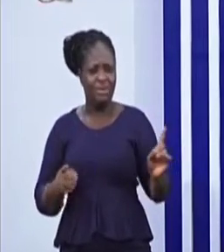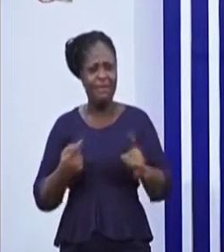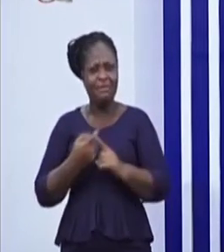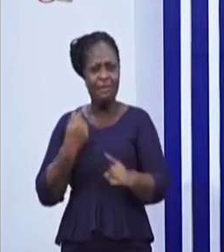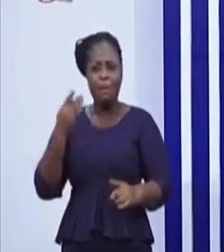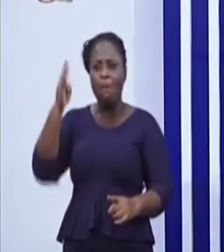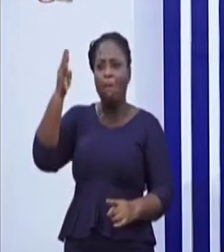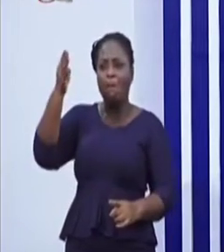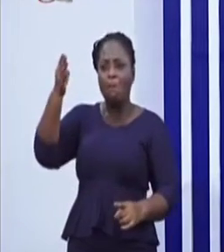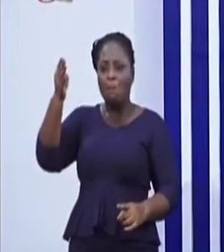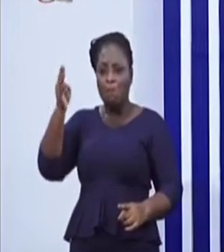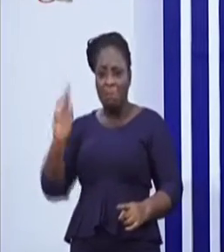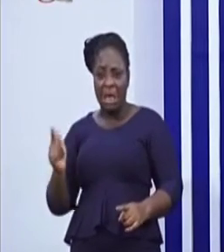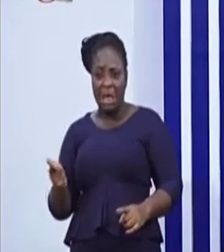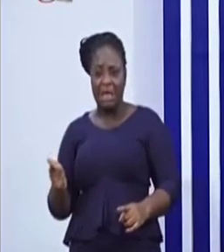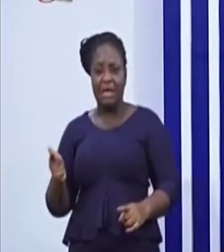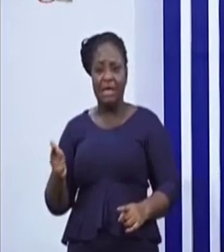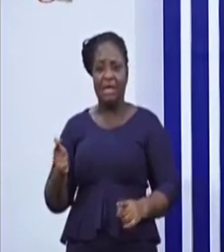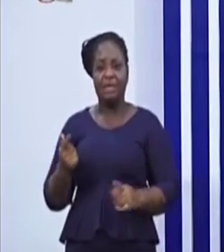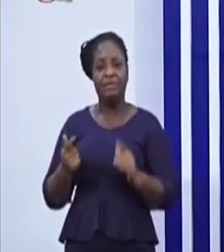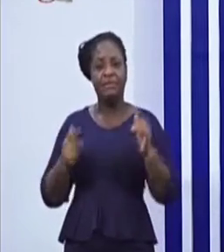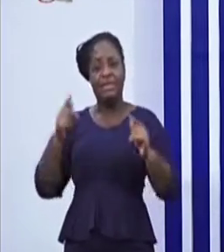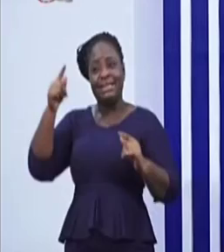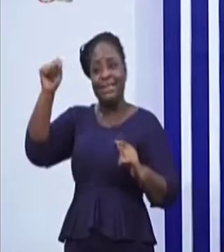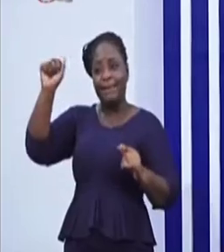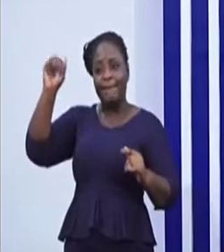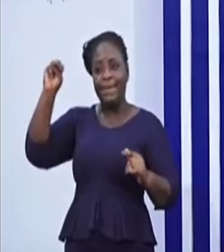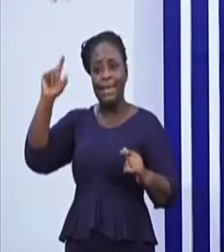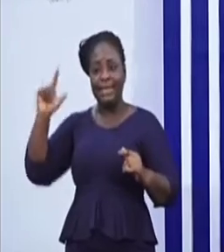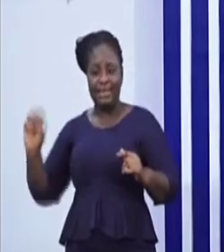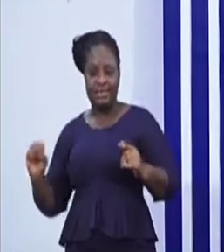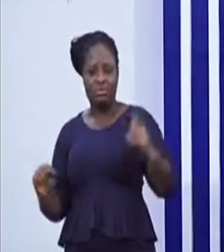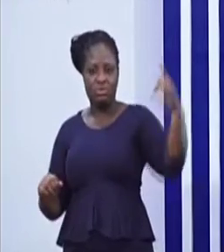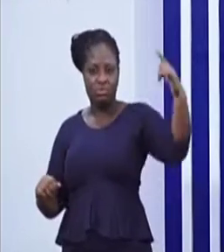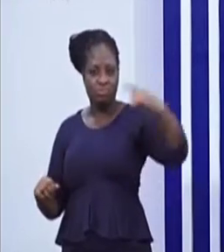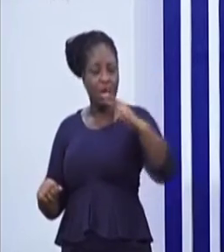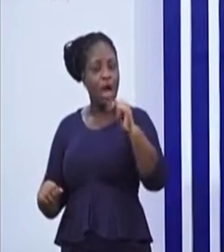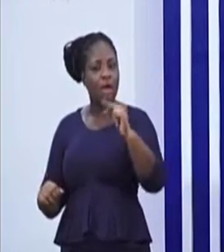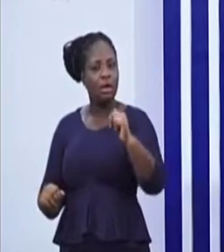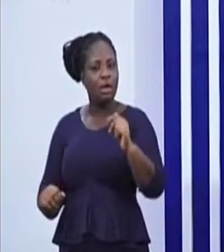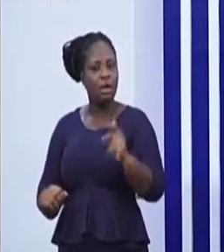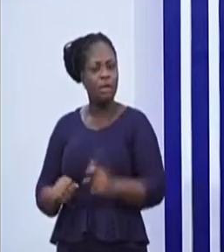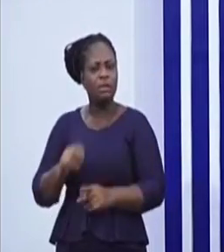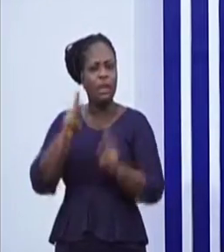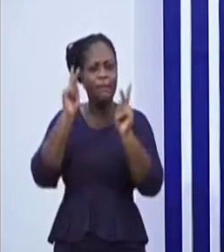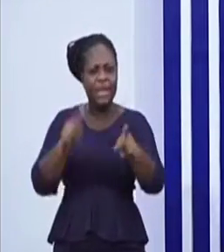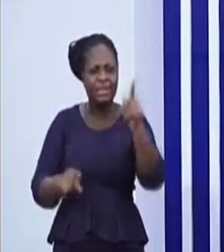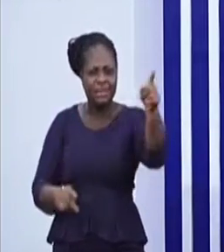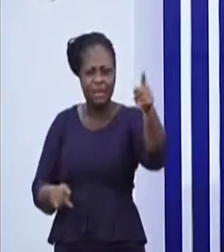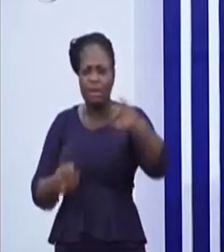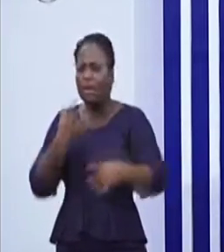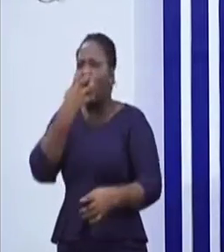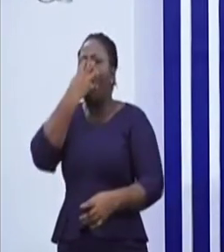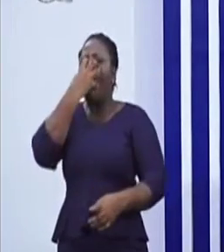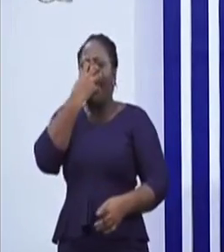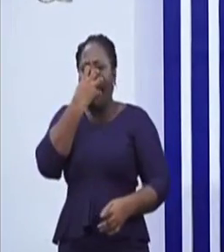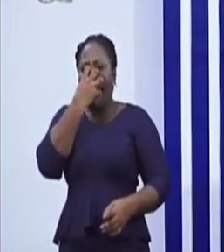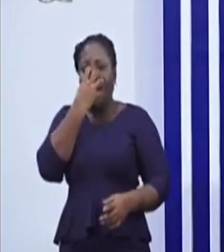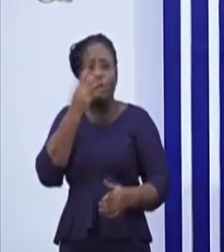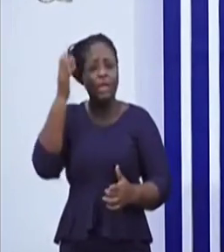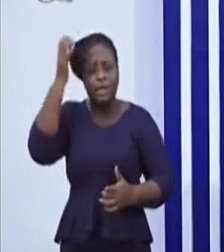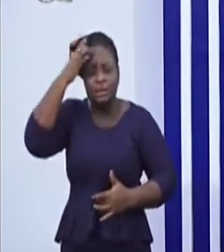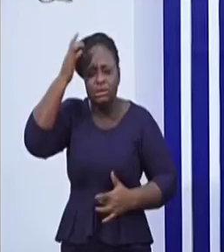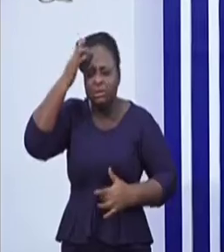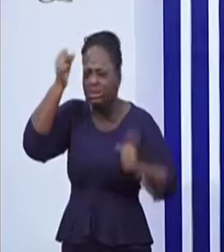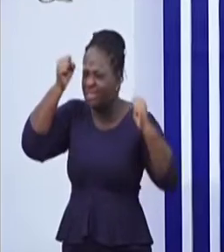from Bolga to Tamale and to Accra. Just to let you know, this patient needed to be on oxygen throughout. The patient's condition